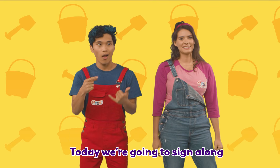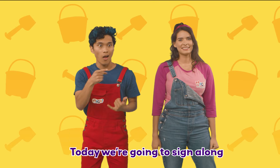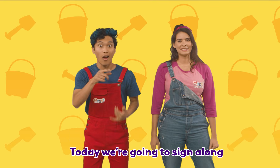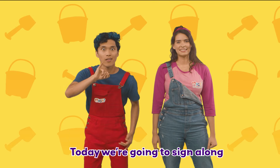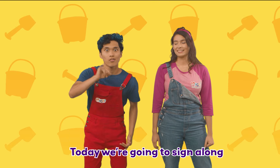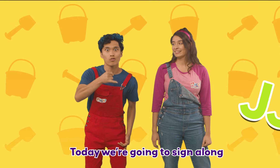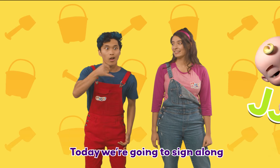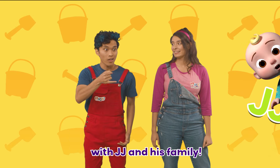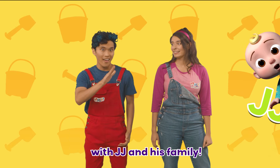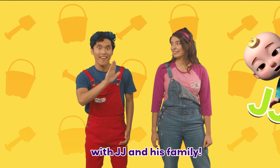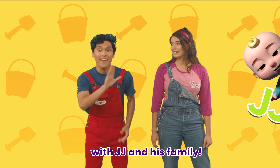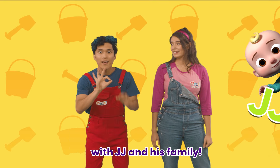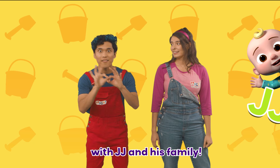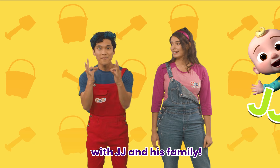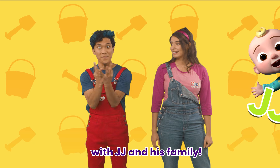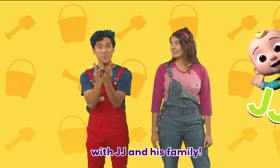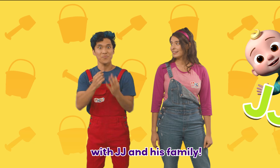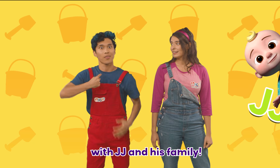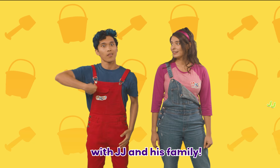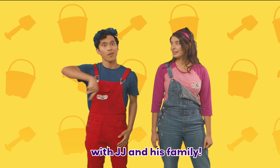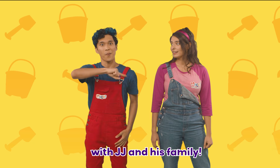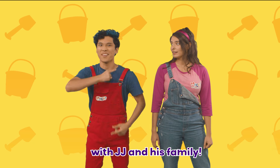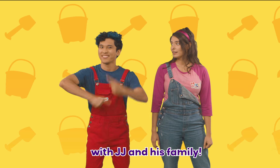gonna sign along with JJ and his family